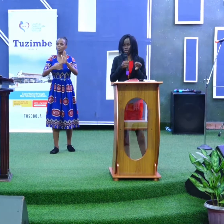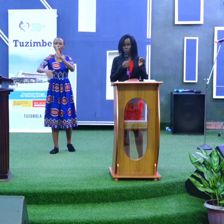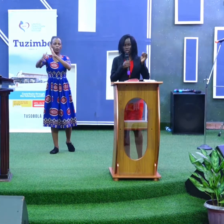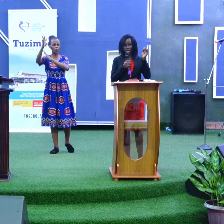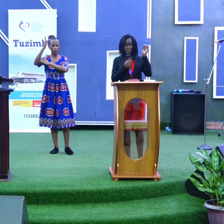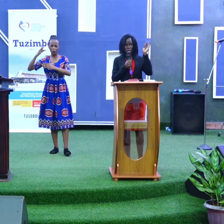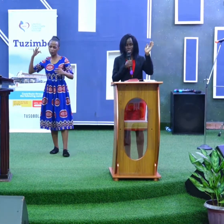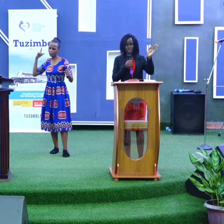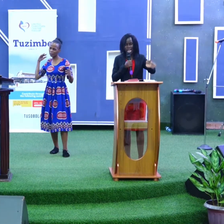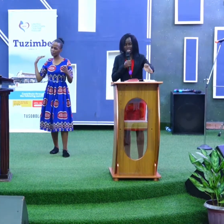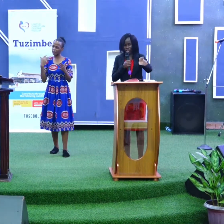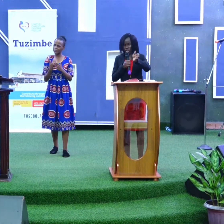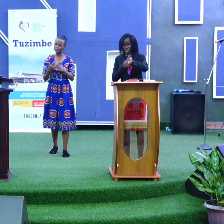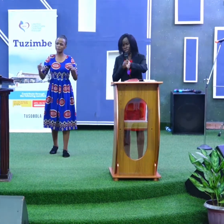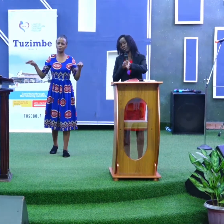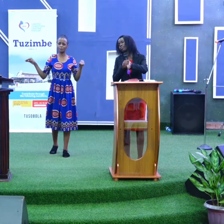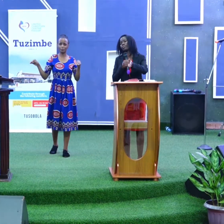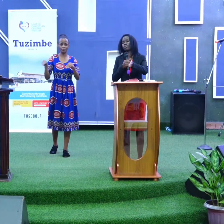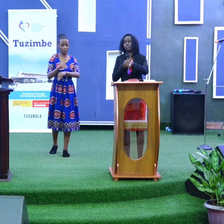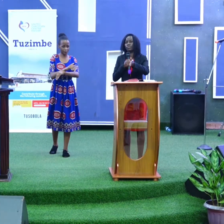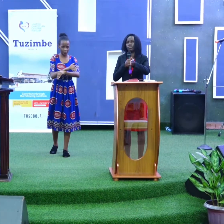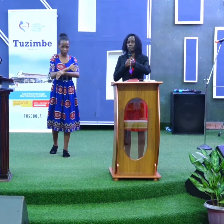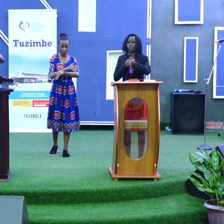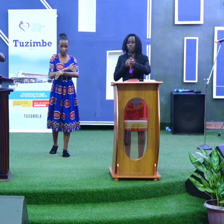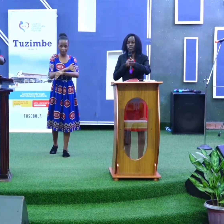I'm showing that the Lord has been exchanging